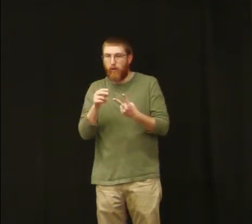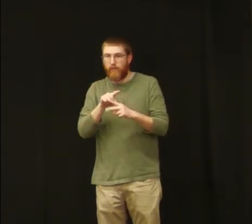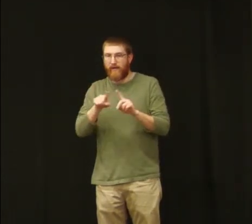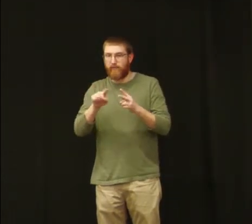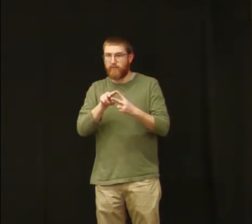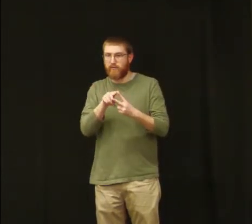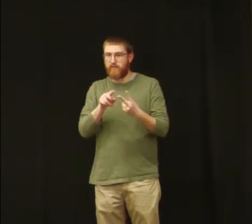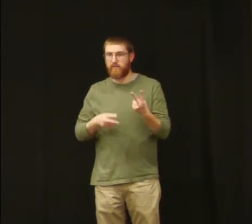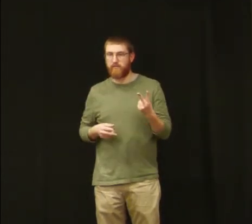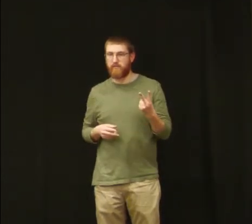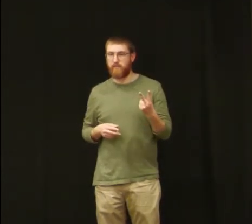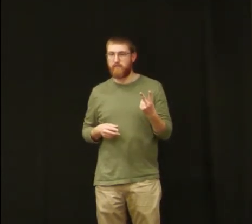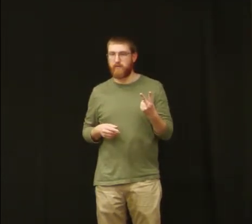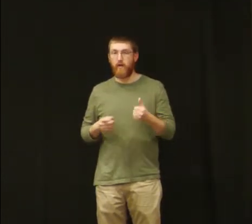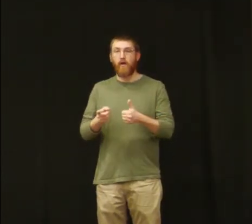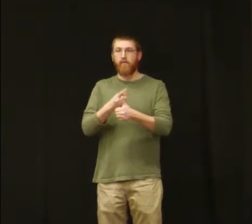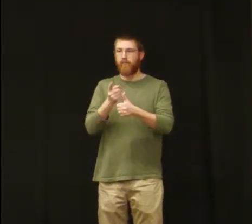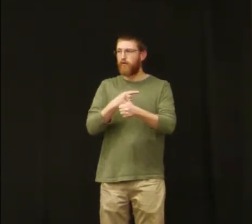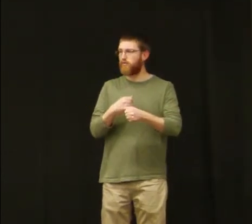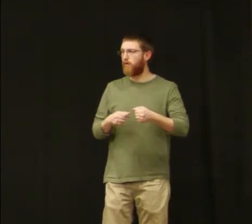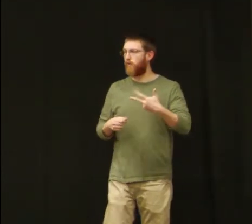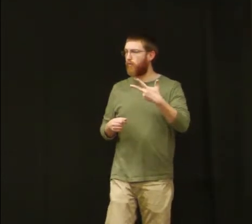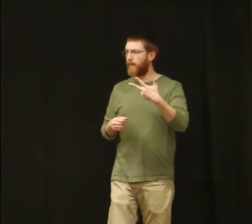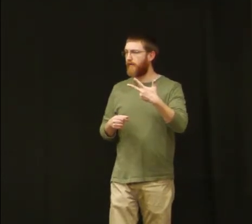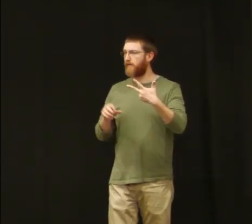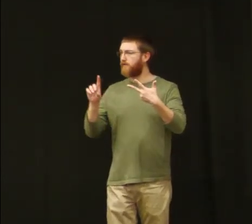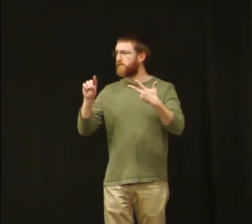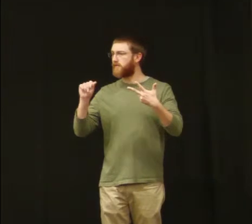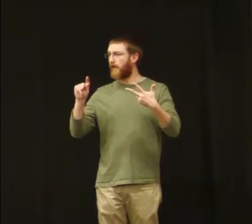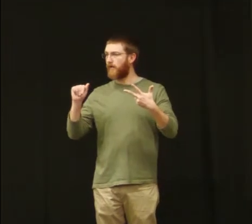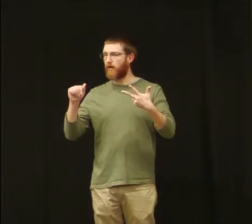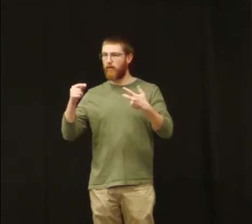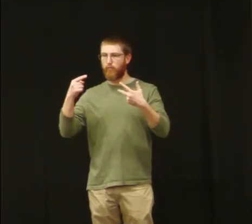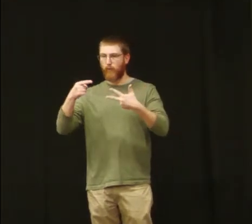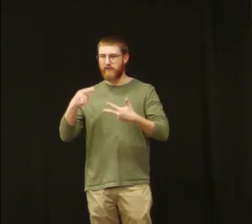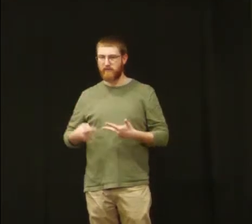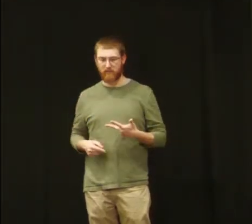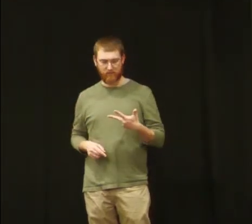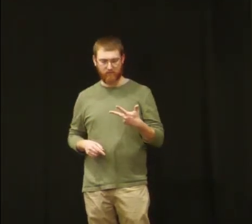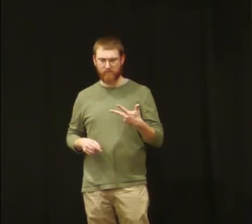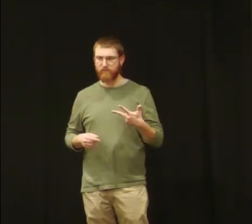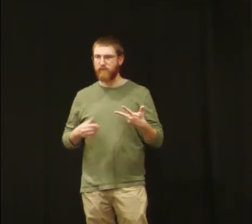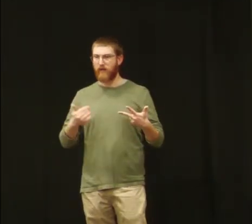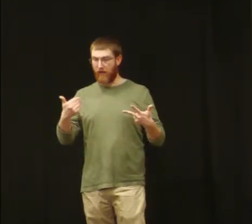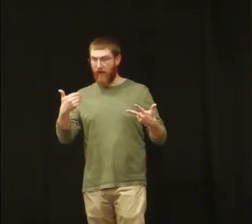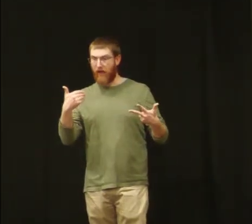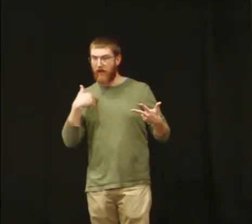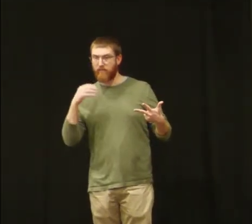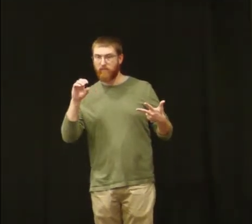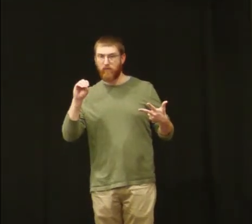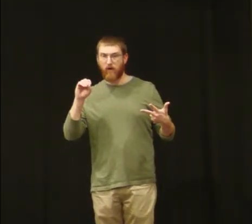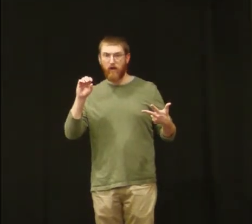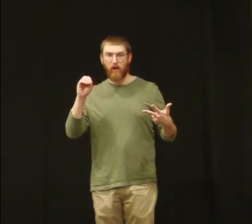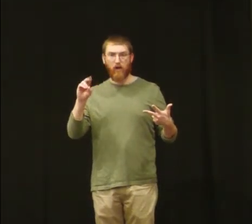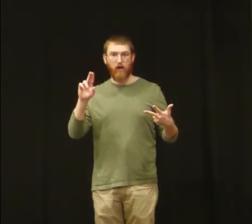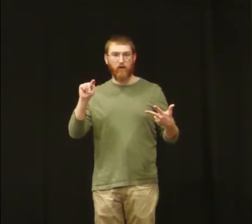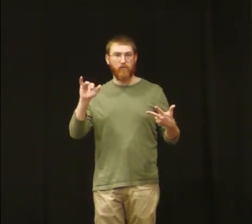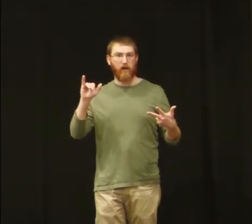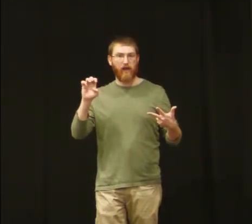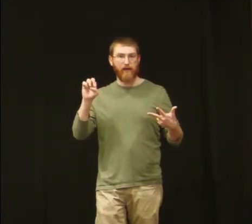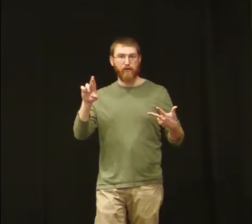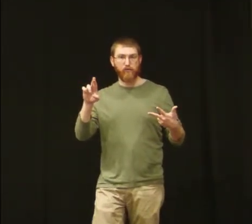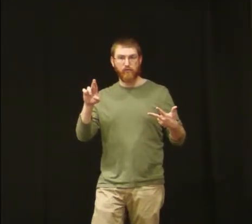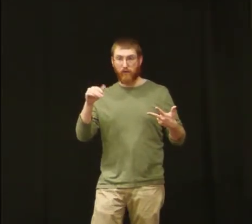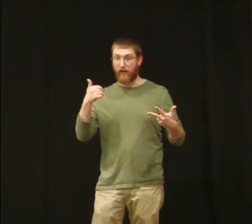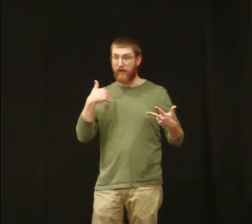when you're looking at your 4 data points or 3 data points, you have to ask yourself, is there an outlier? If there